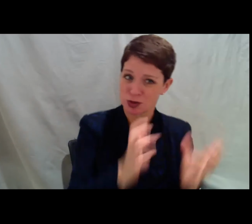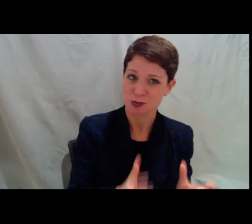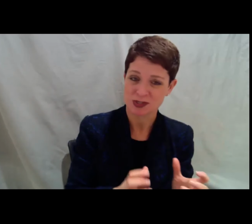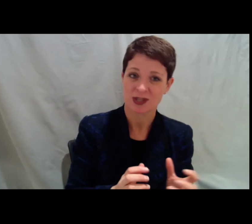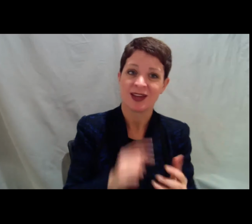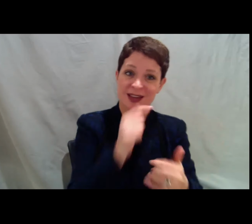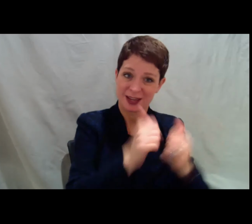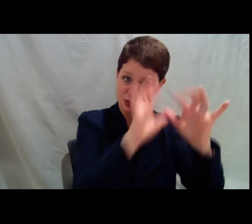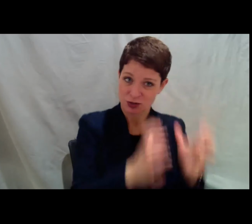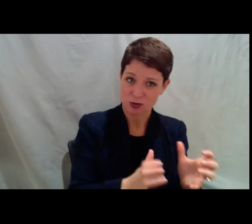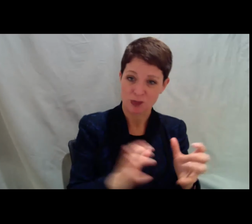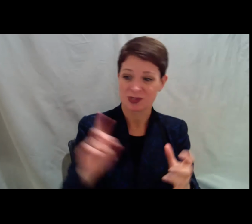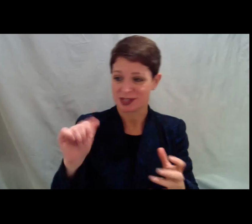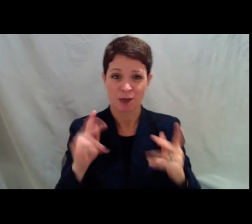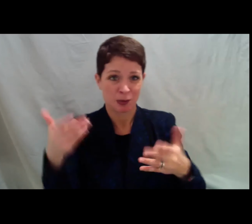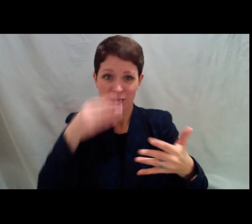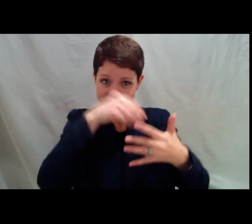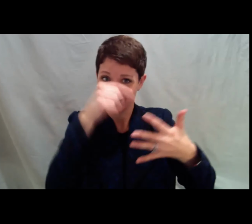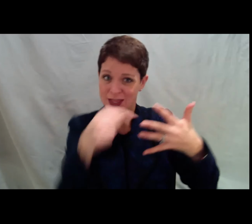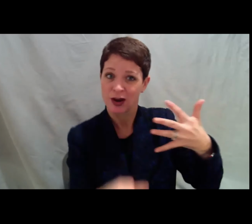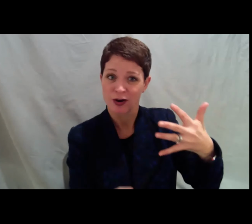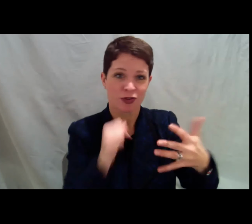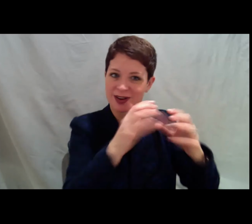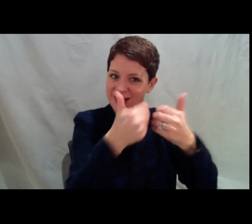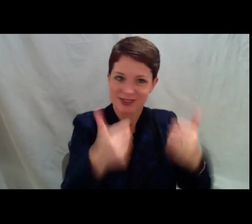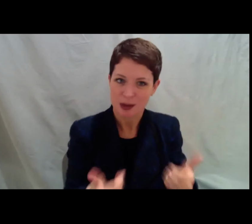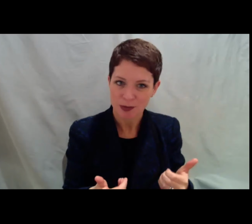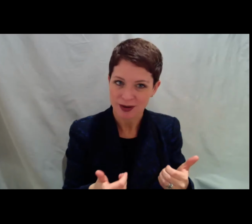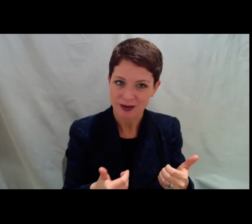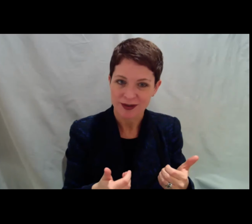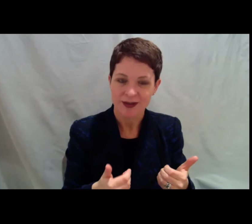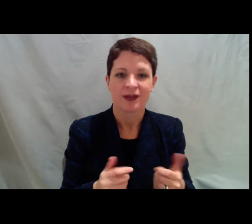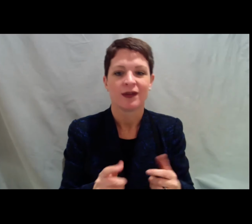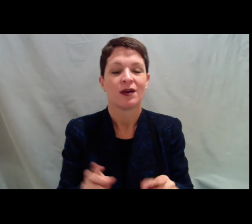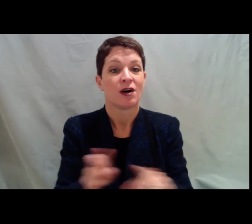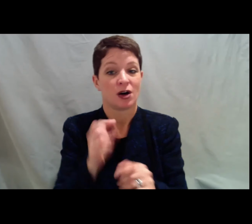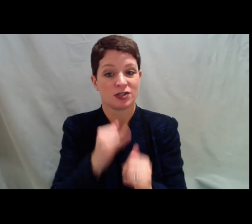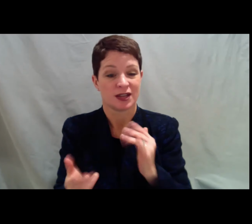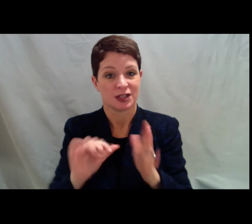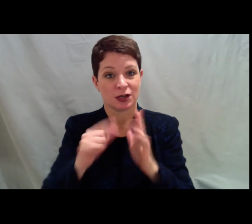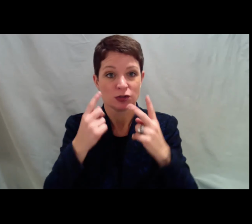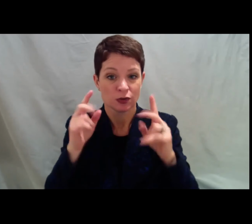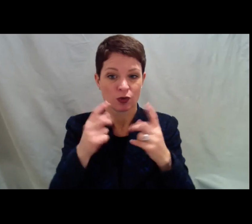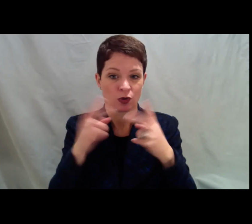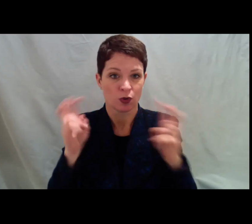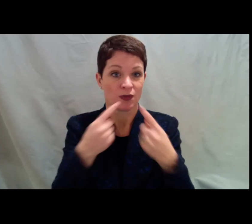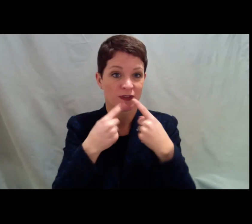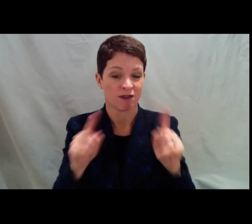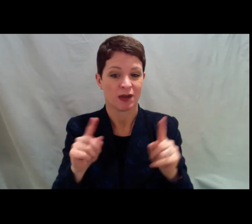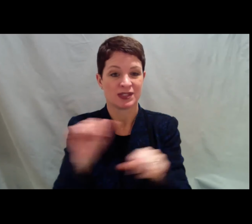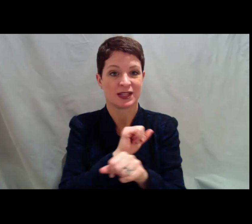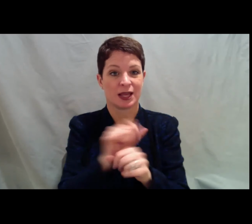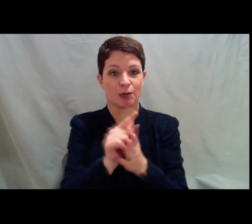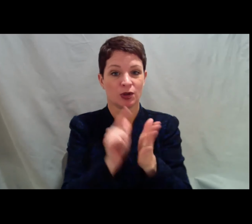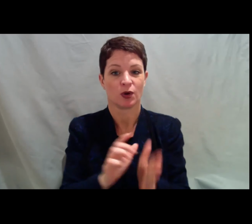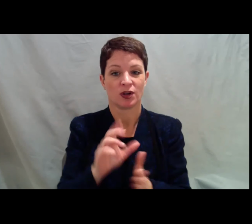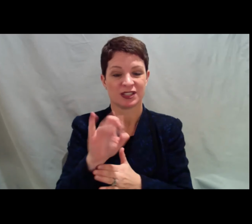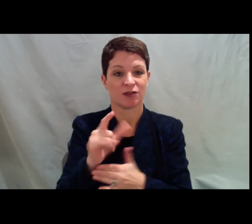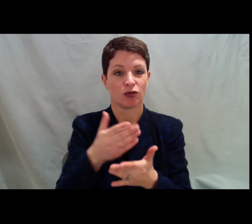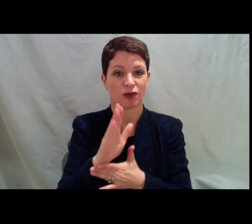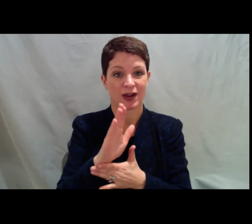all of those movements. They're not really that distinct. So the final thing I'll say, to quote the famous labor lawyer and civil rights lawyer